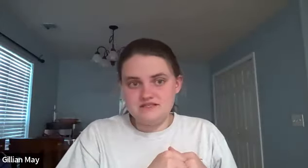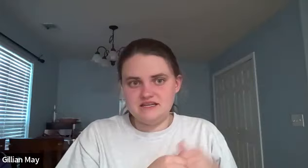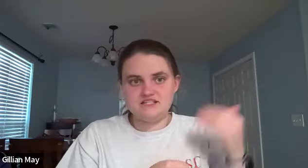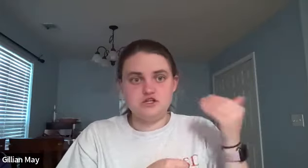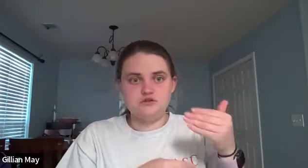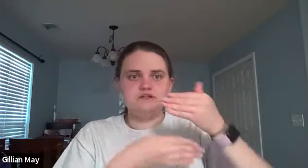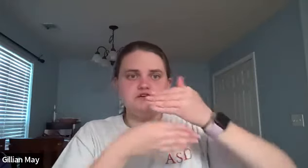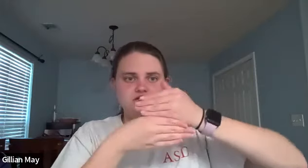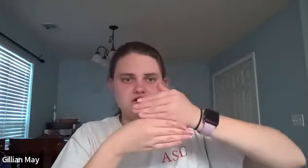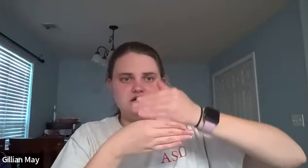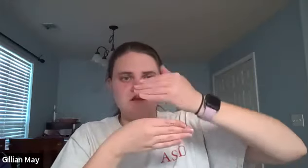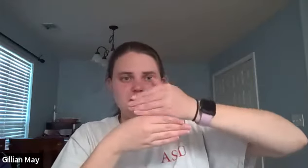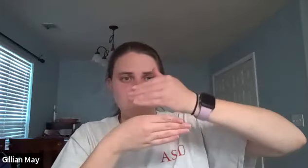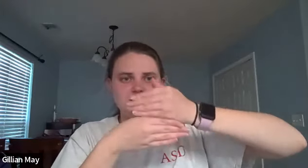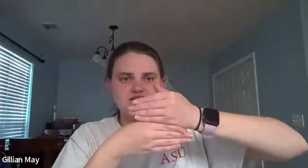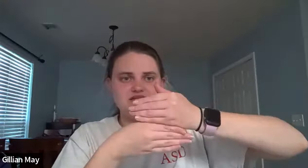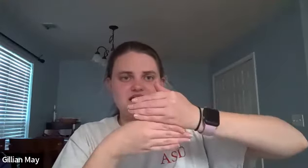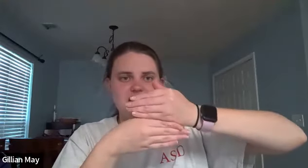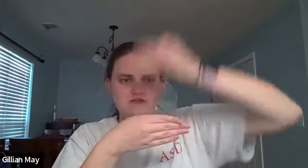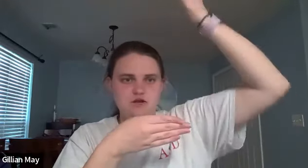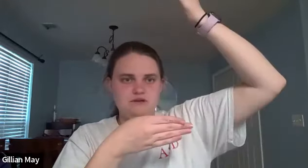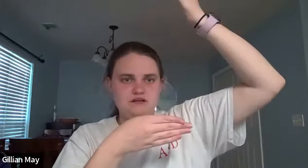like it's a closed window, you start here and you bounce it and then open it up.